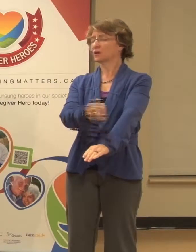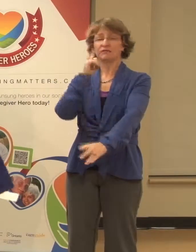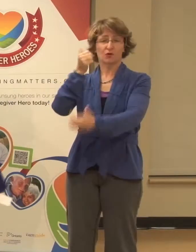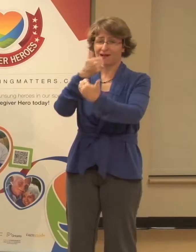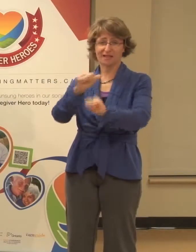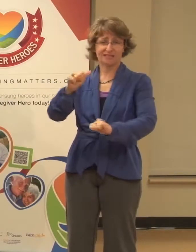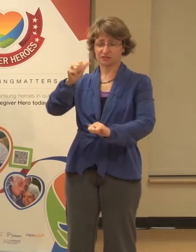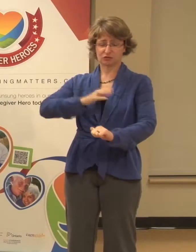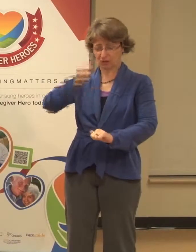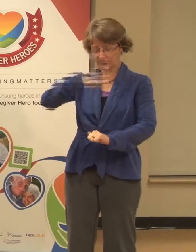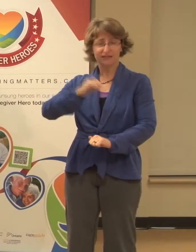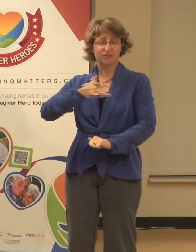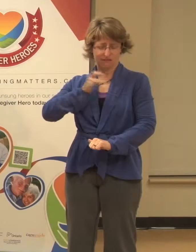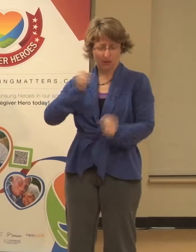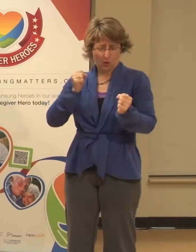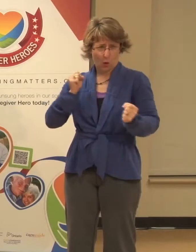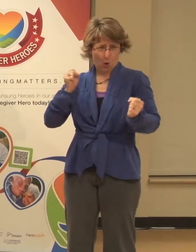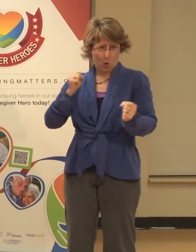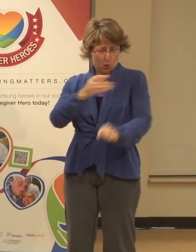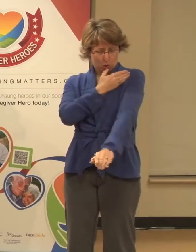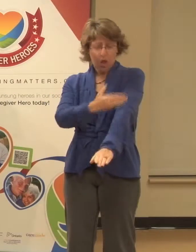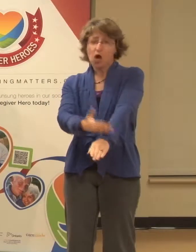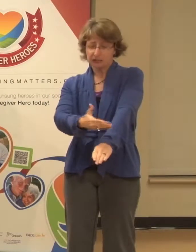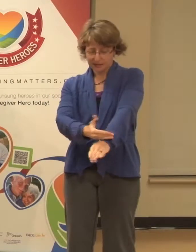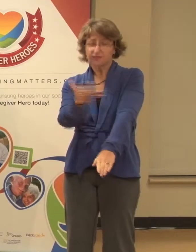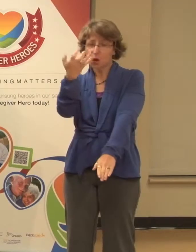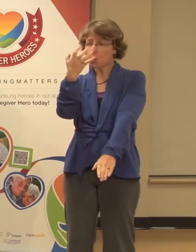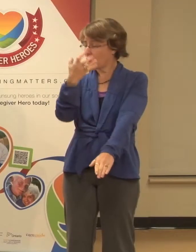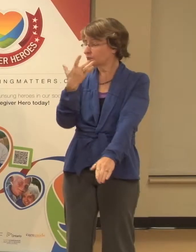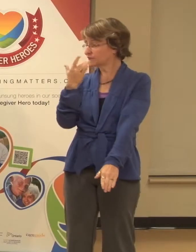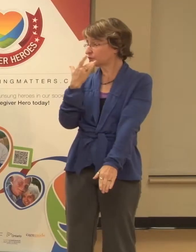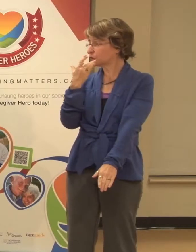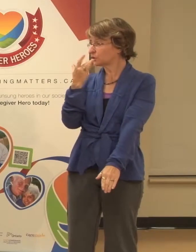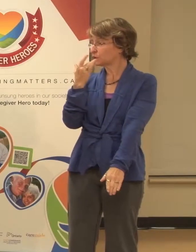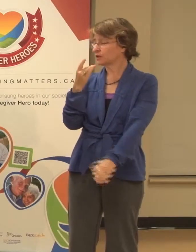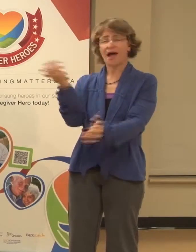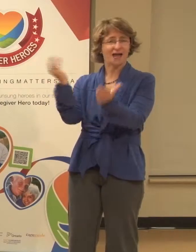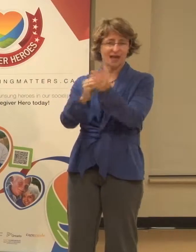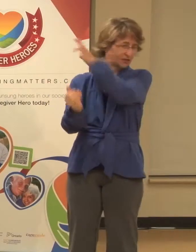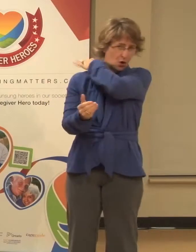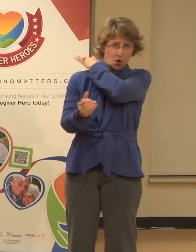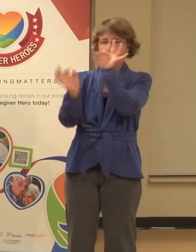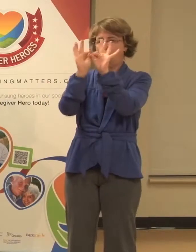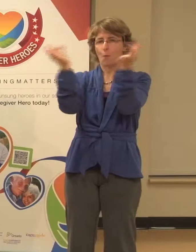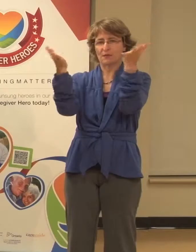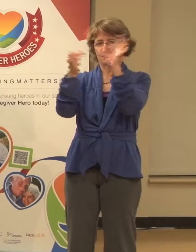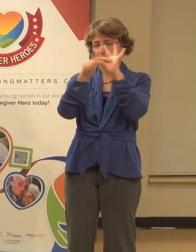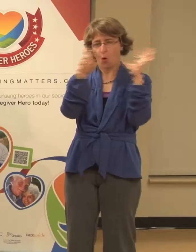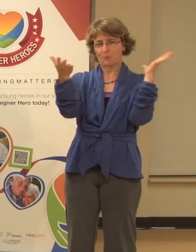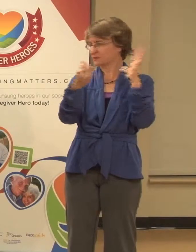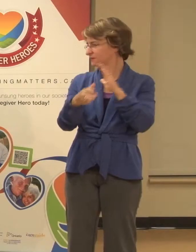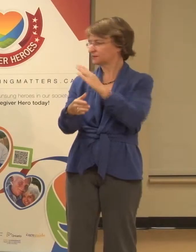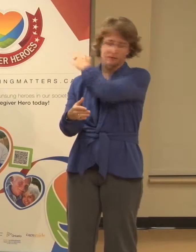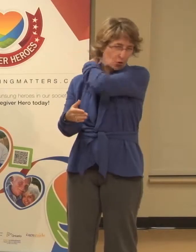any gentlemen that feel cold, or they want to have the long sleeve look. Again, open back from the back, open